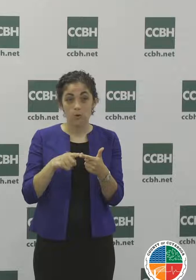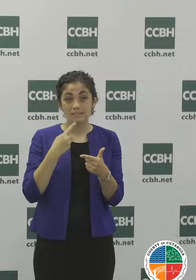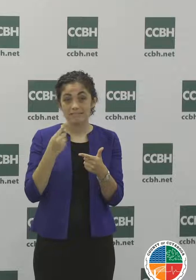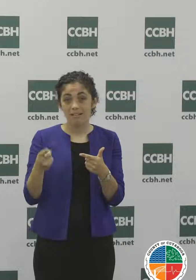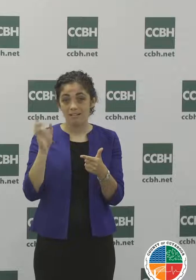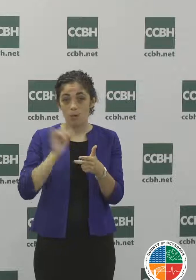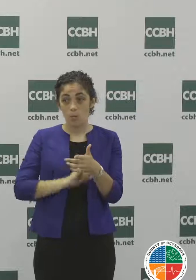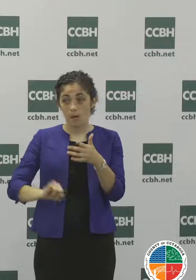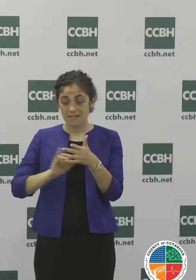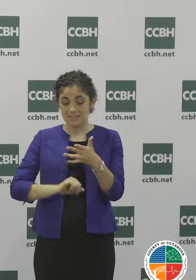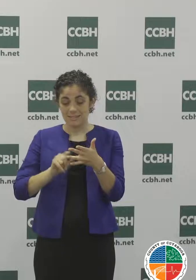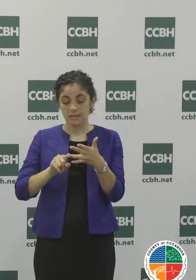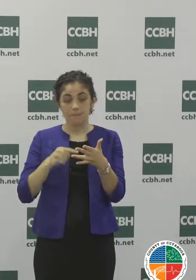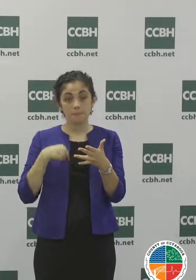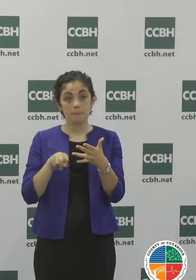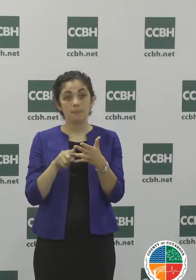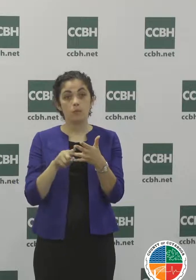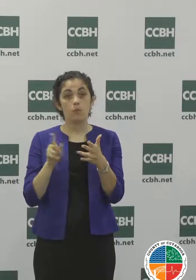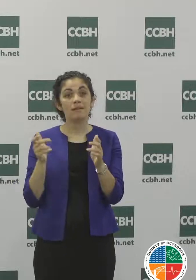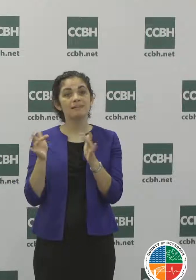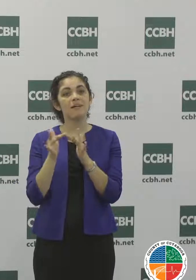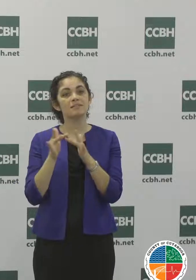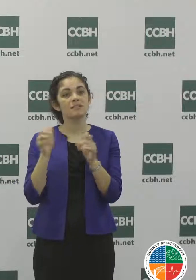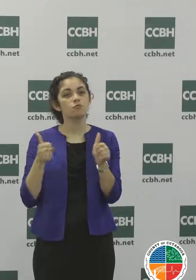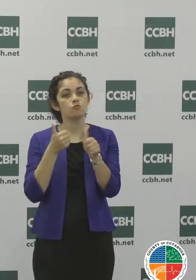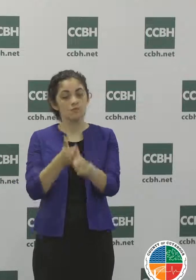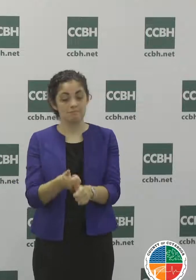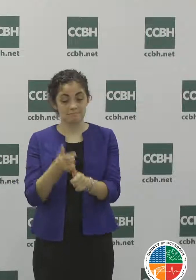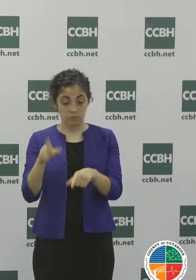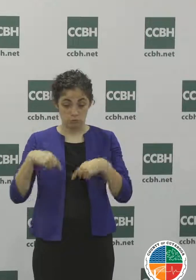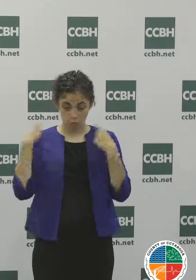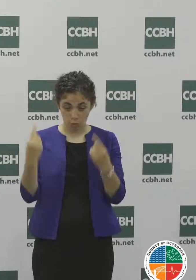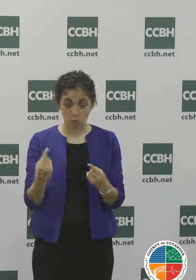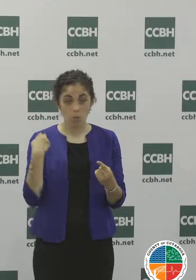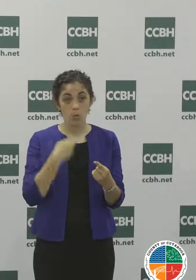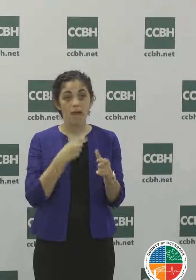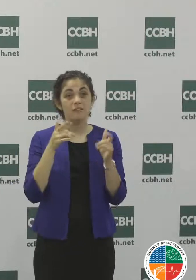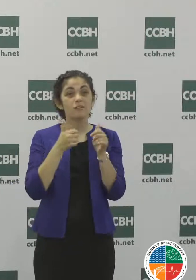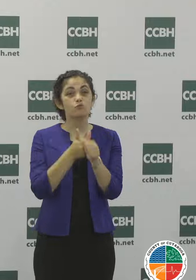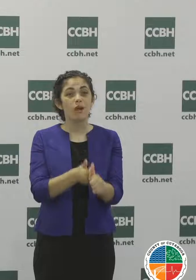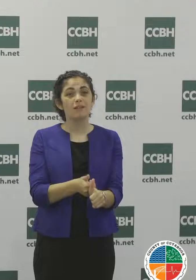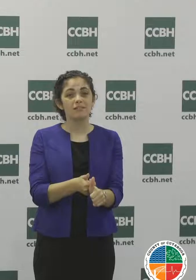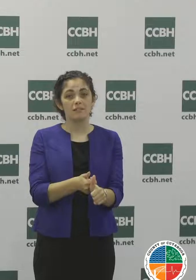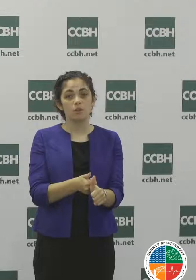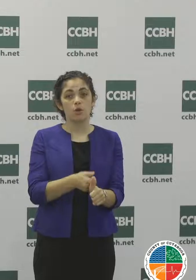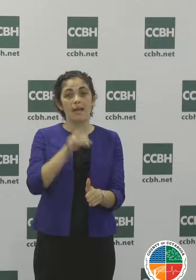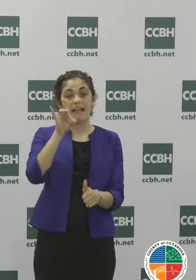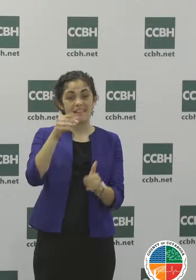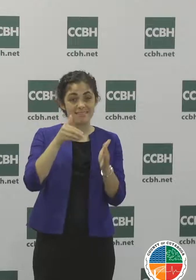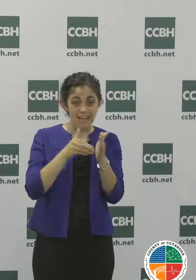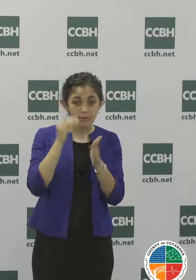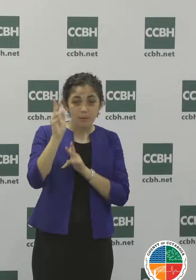we isolate, and we contact trace. To date, we tracked over 8,000 people here in our health district. I'm